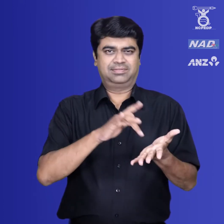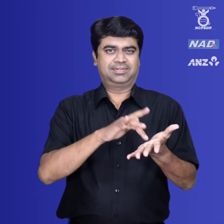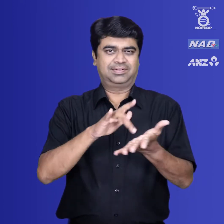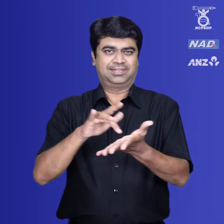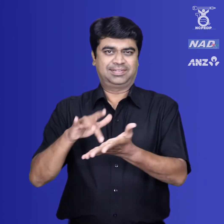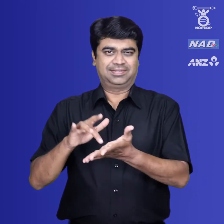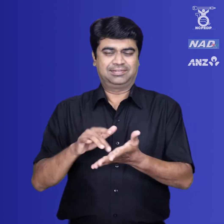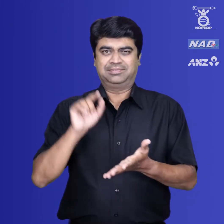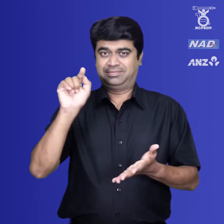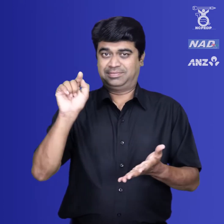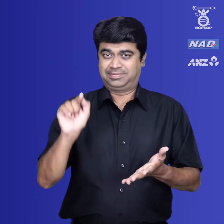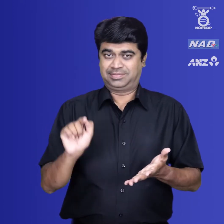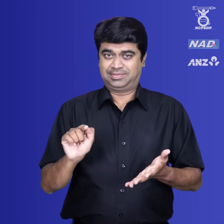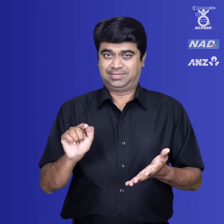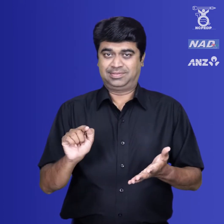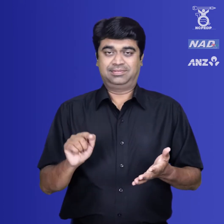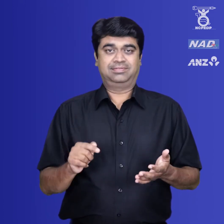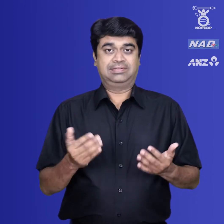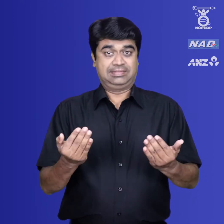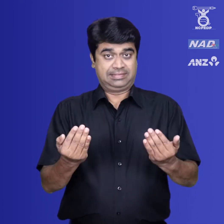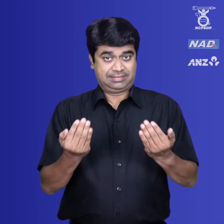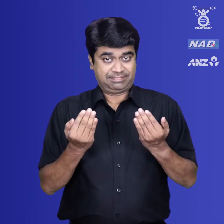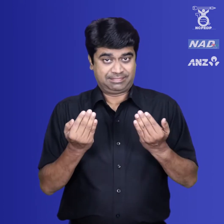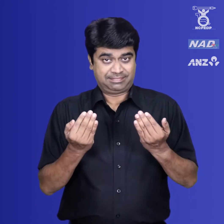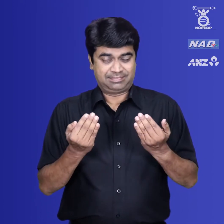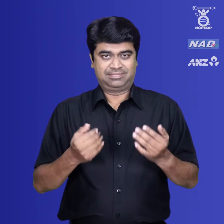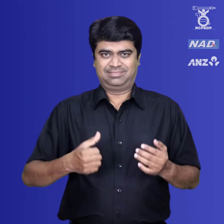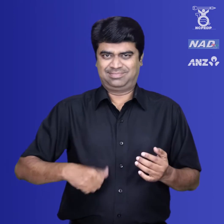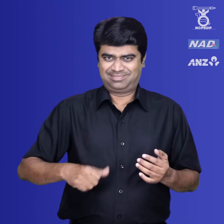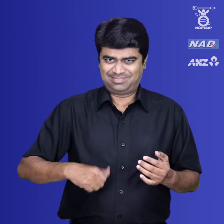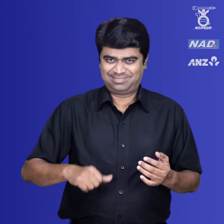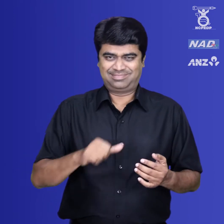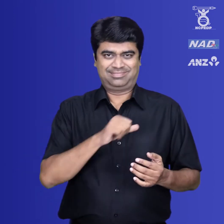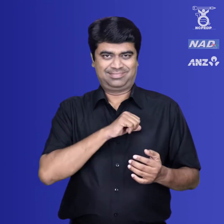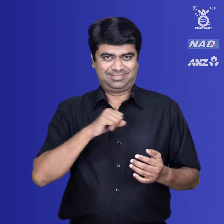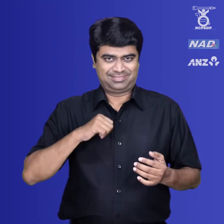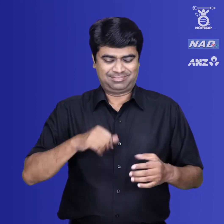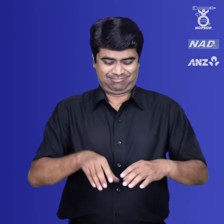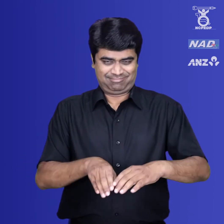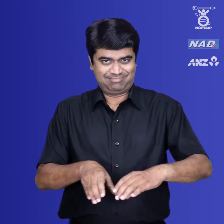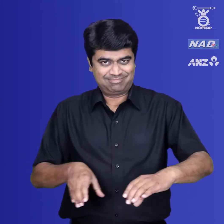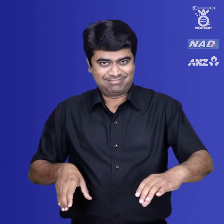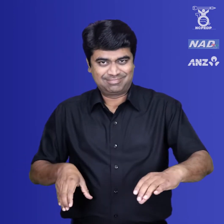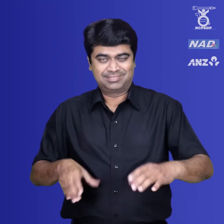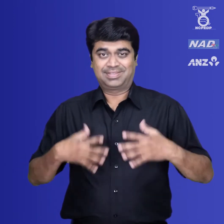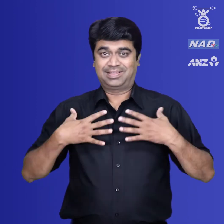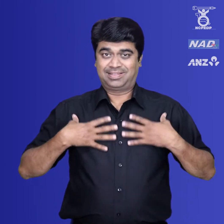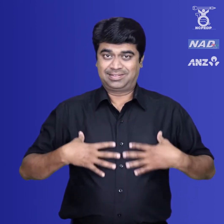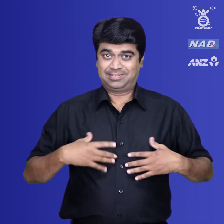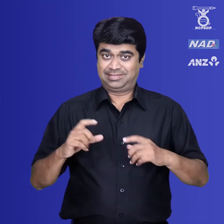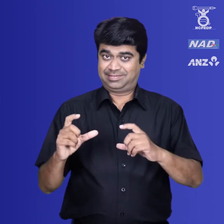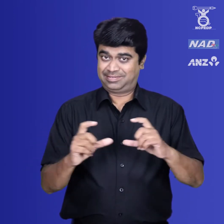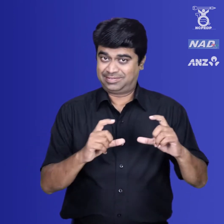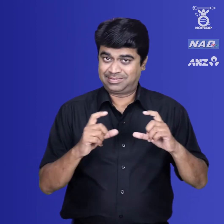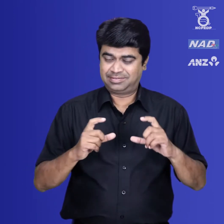community centers with good living conditions in terms of safety,